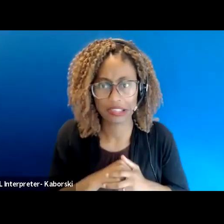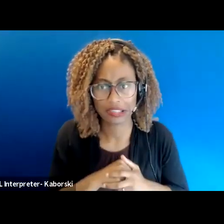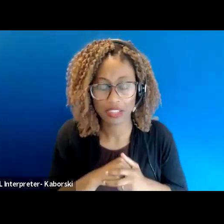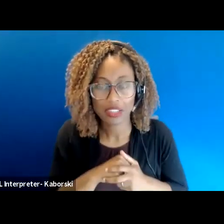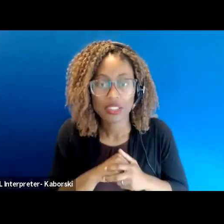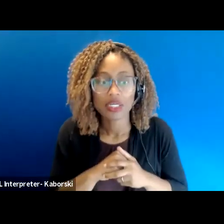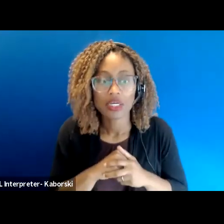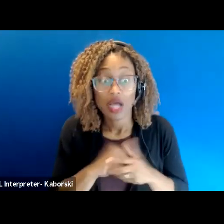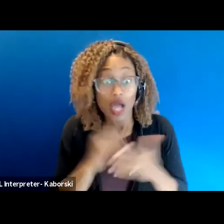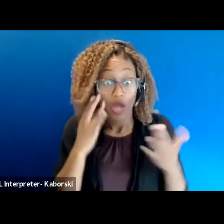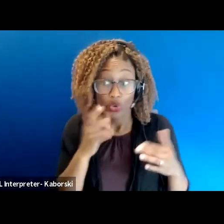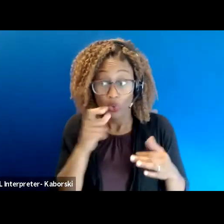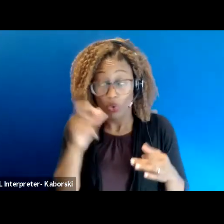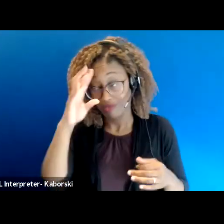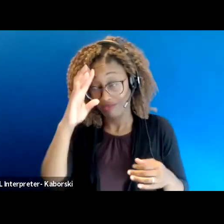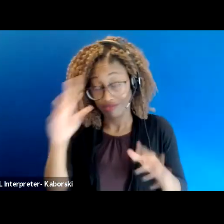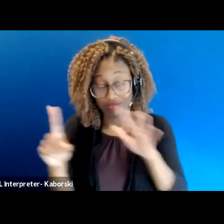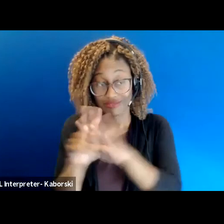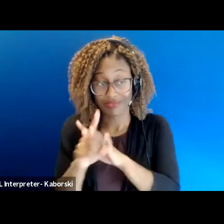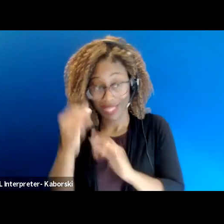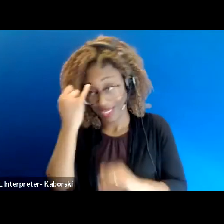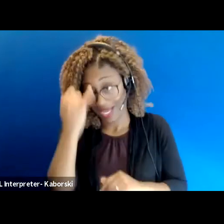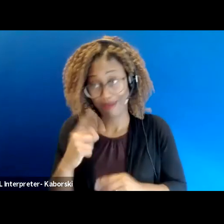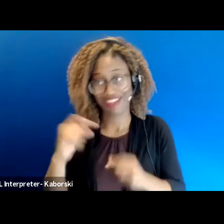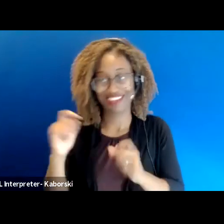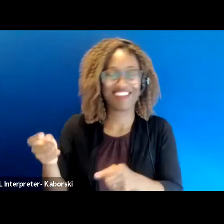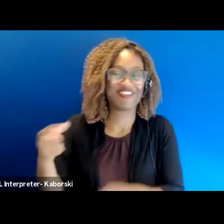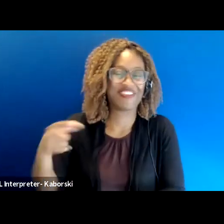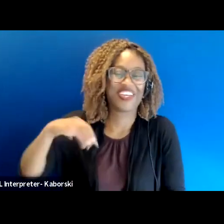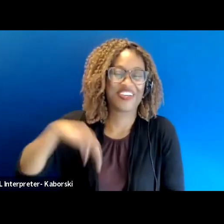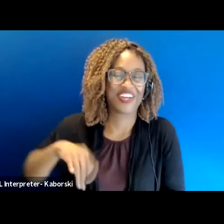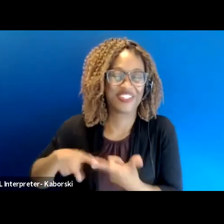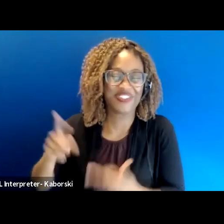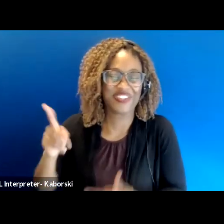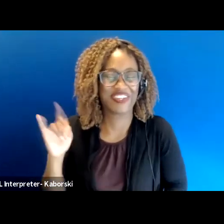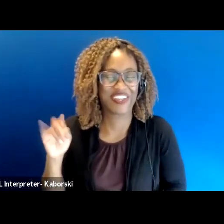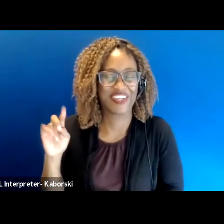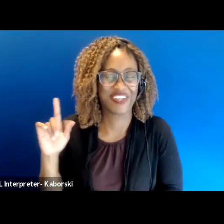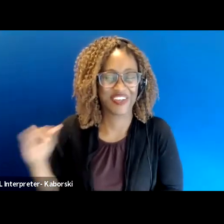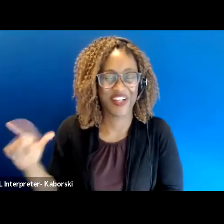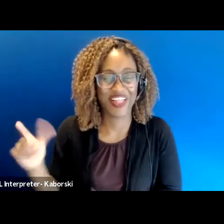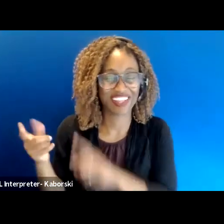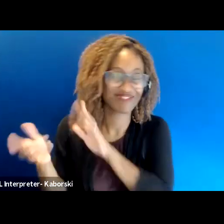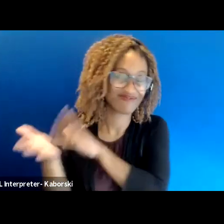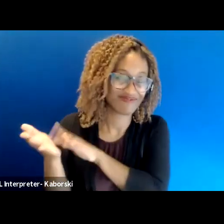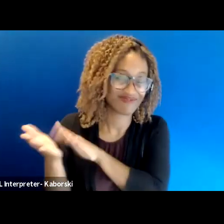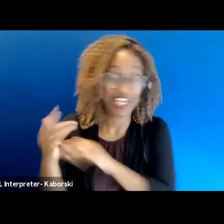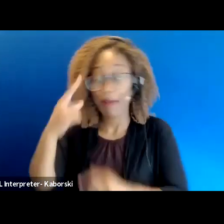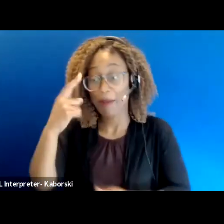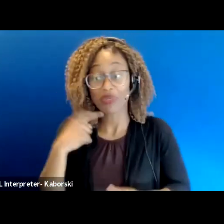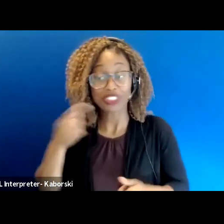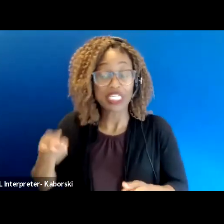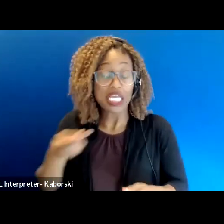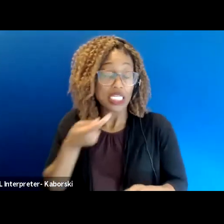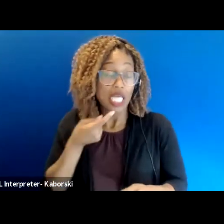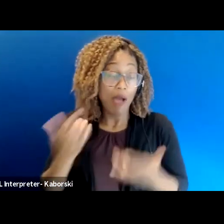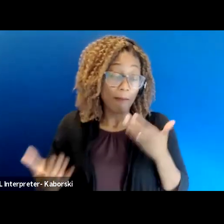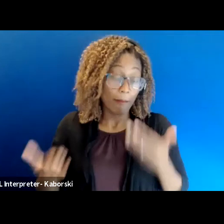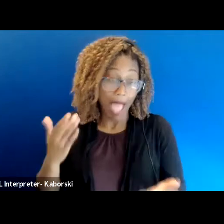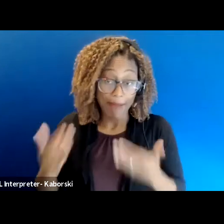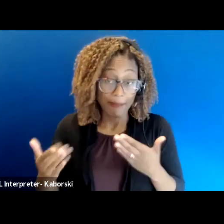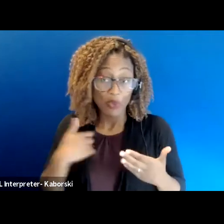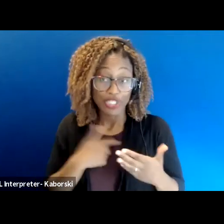know quite who came up with it, but I'm going to give the credit to Kendall, that maybe we should, instead of worried about